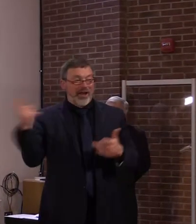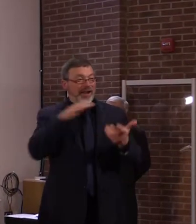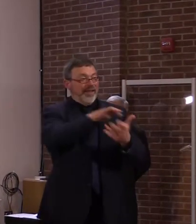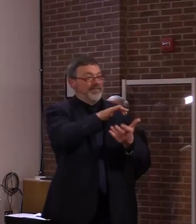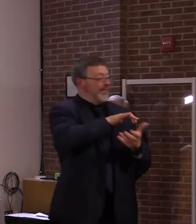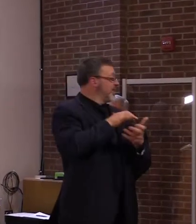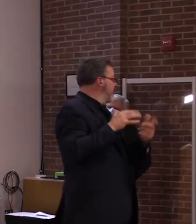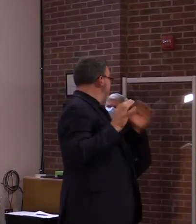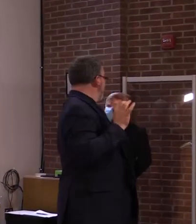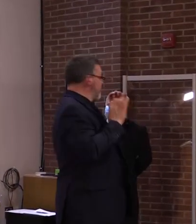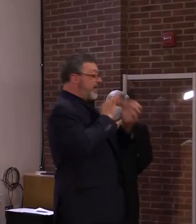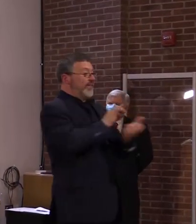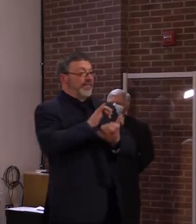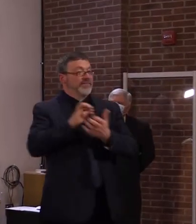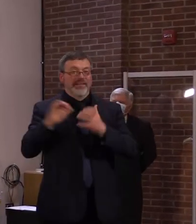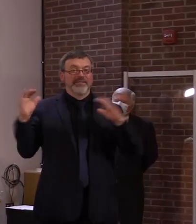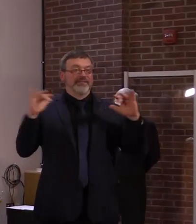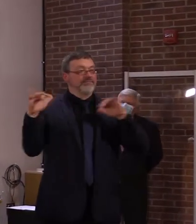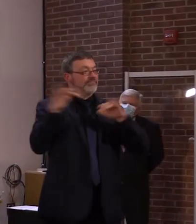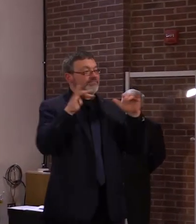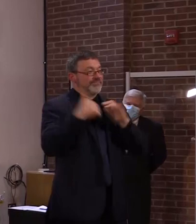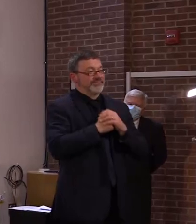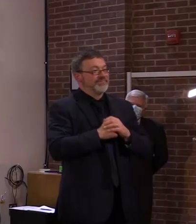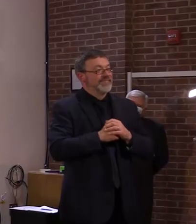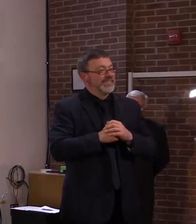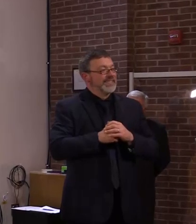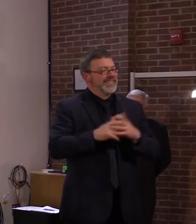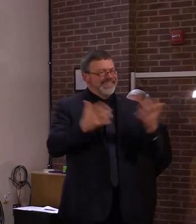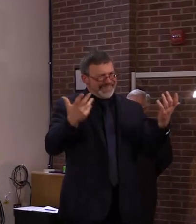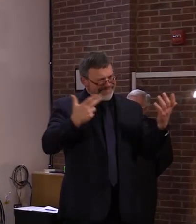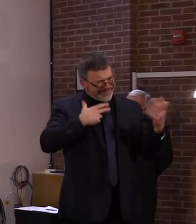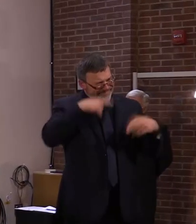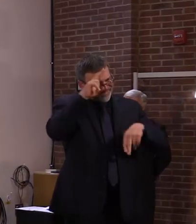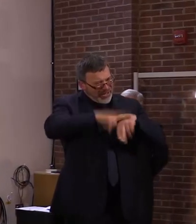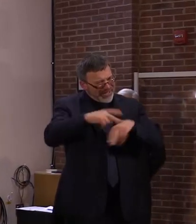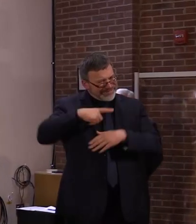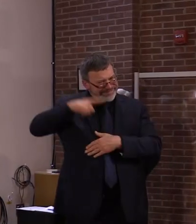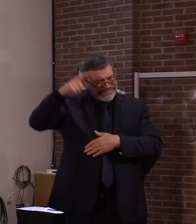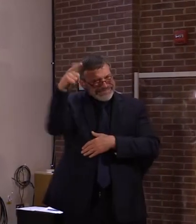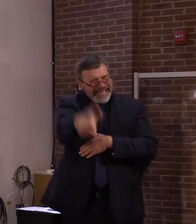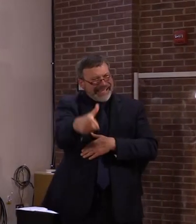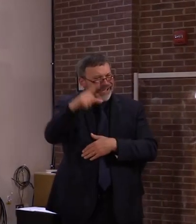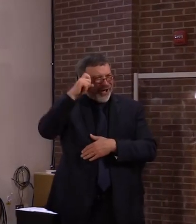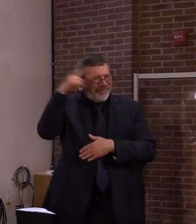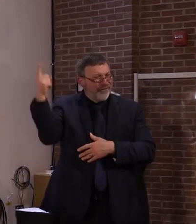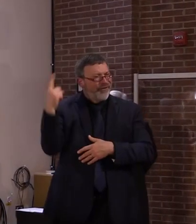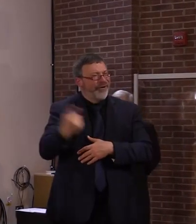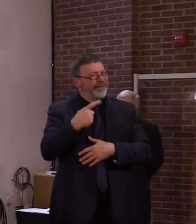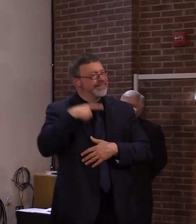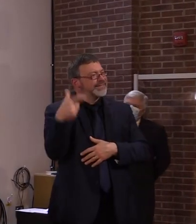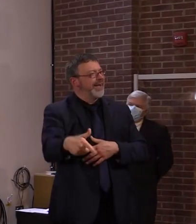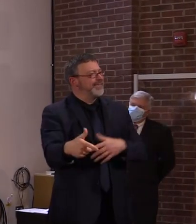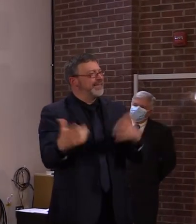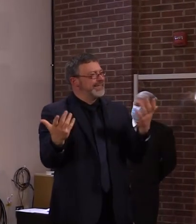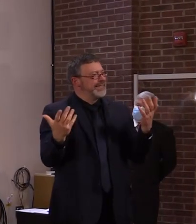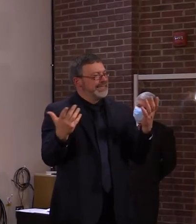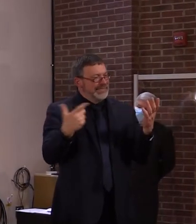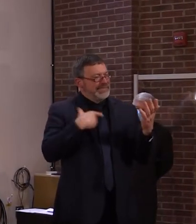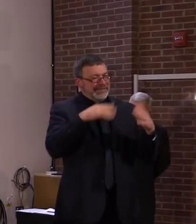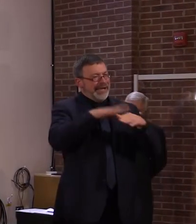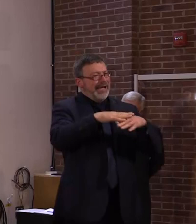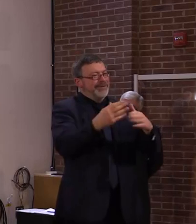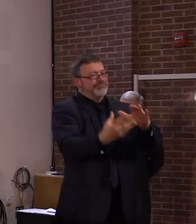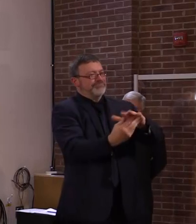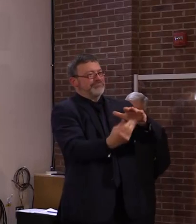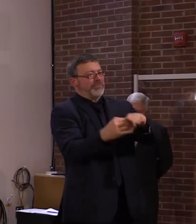Of course I agree with that. So to put it on record, I am a firm believer in masks. I